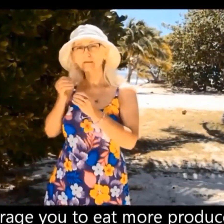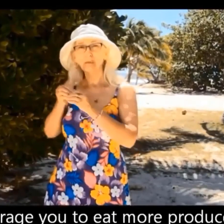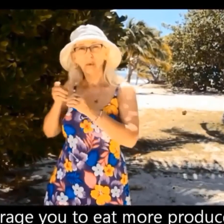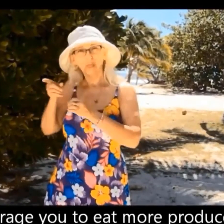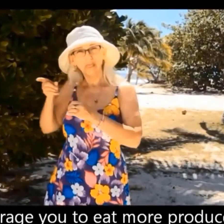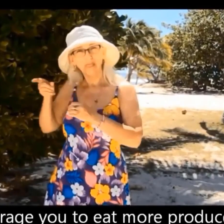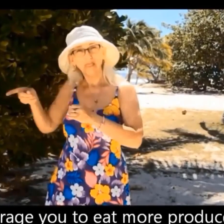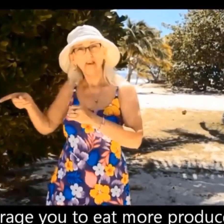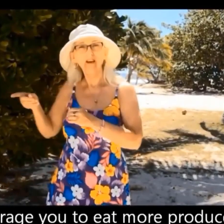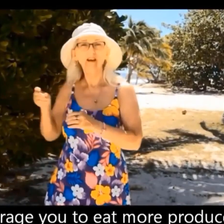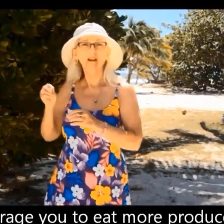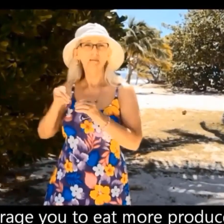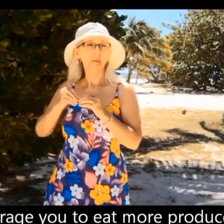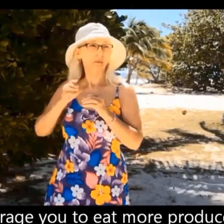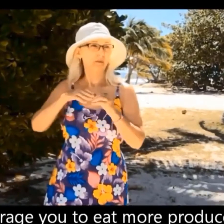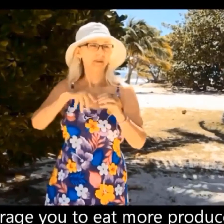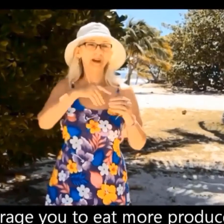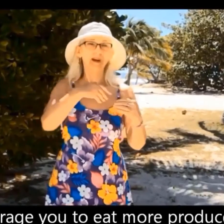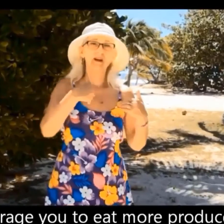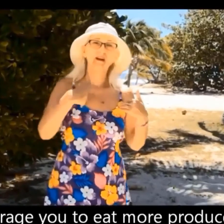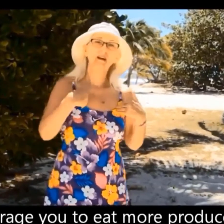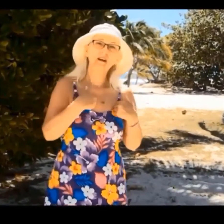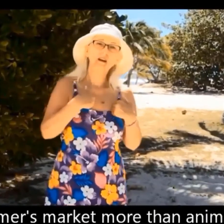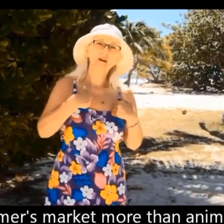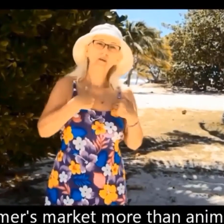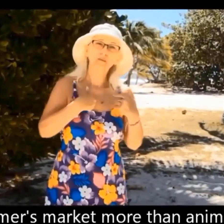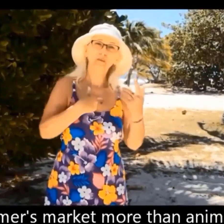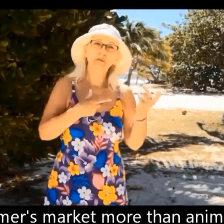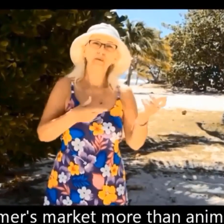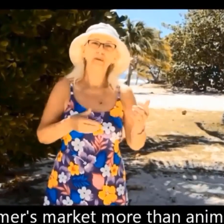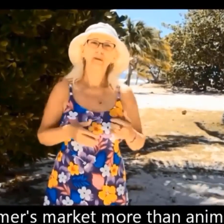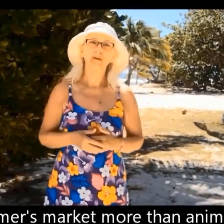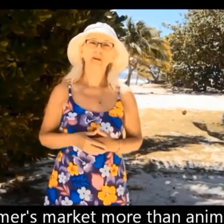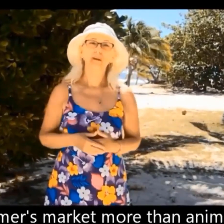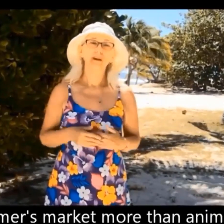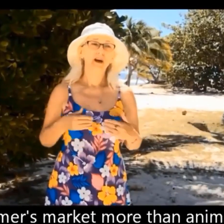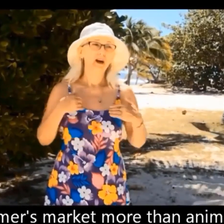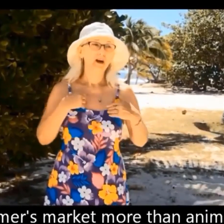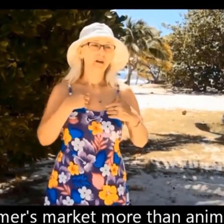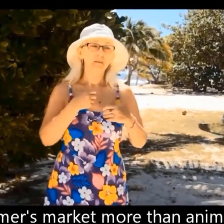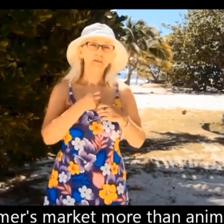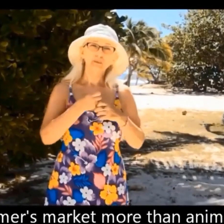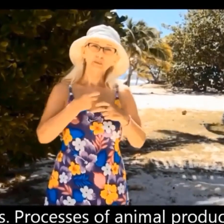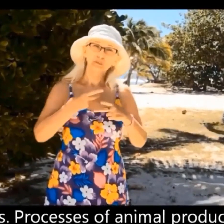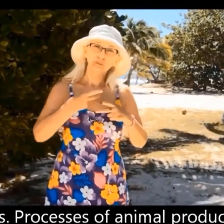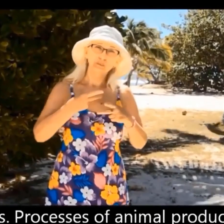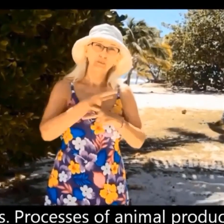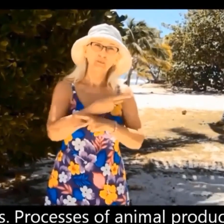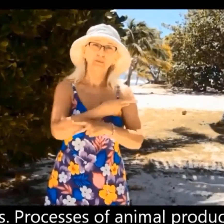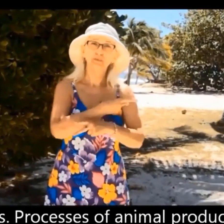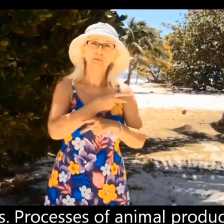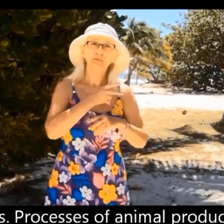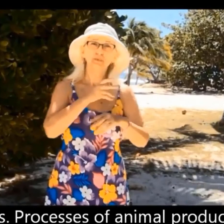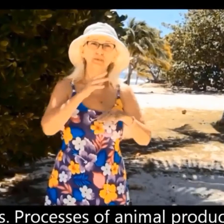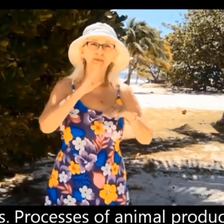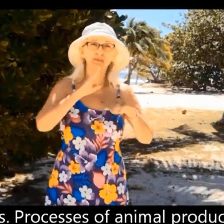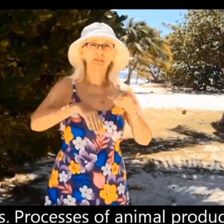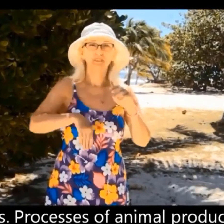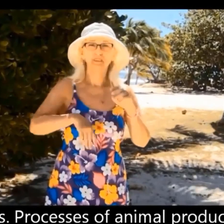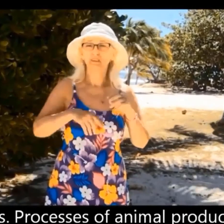I encourage you to eat more produce from farmers market, more than animal products.